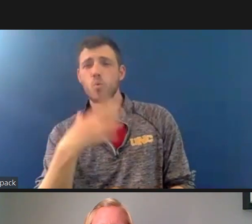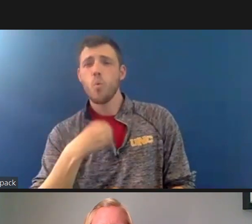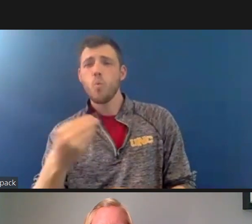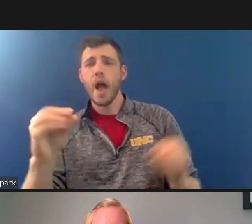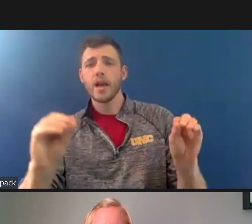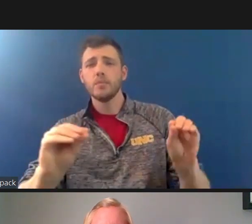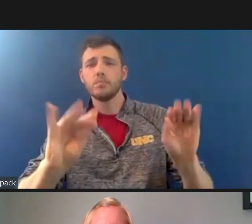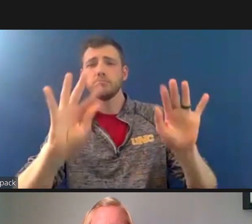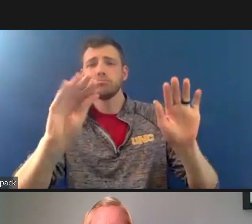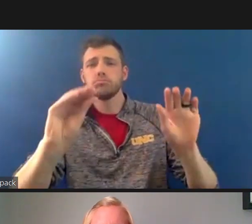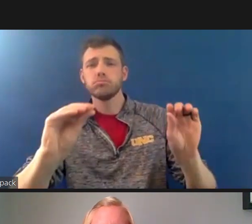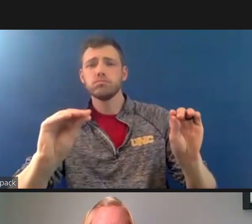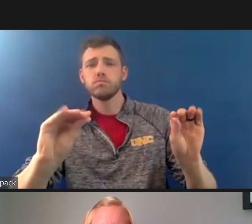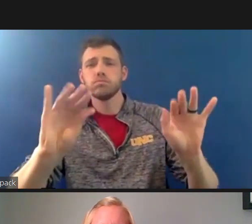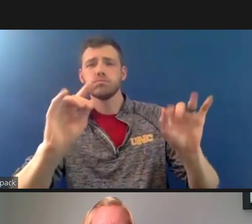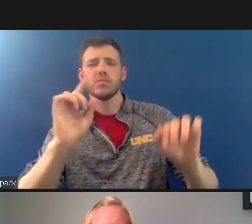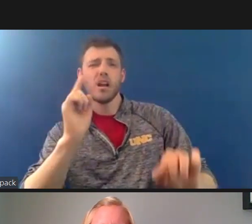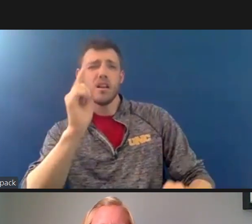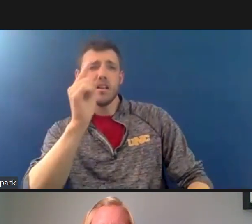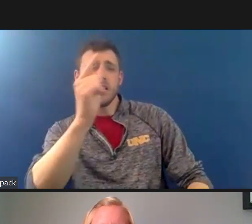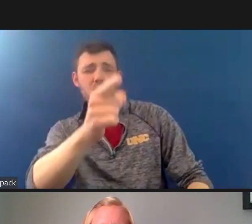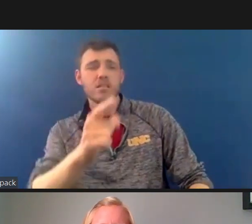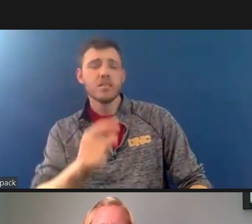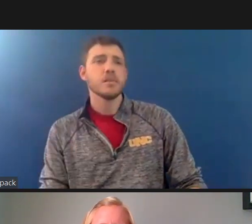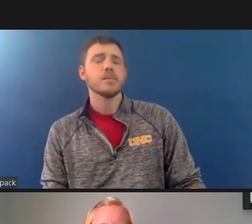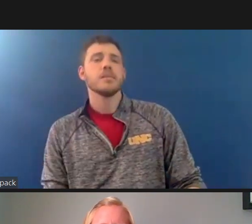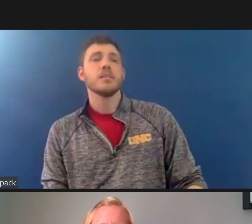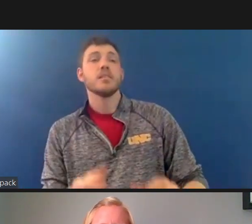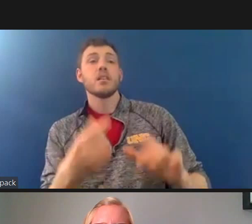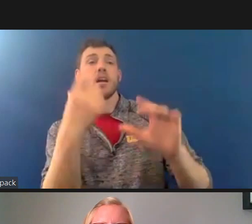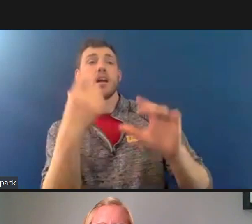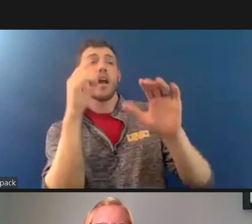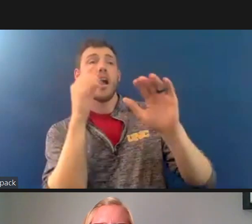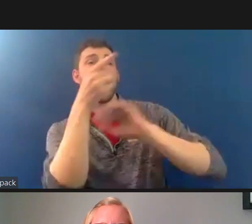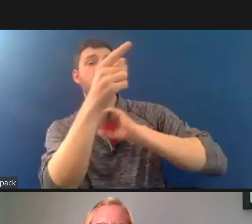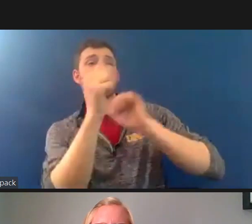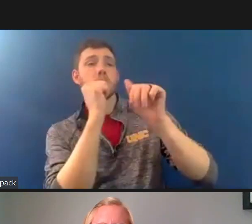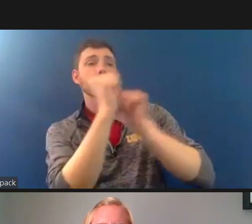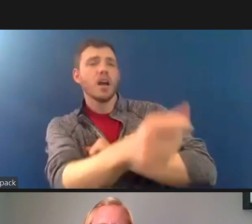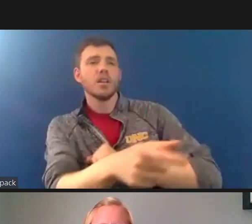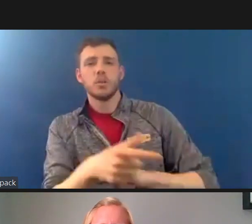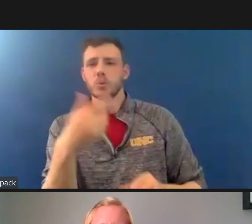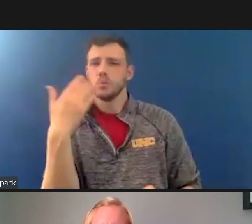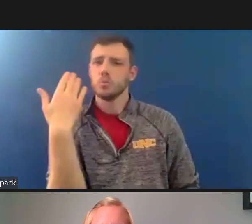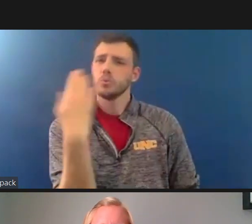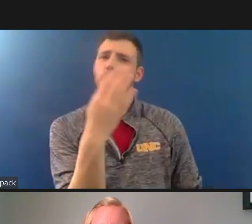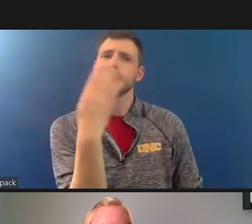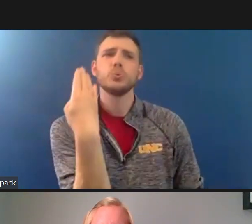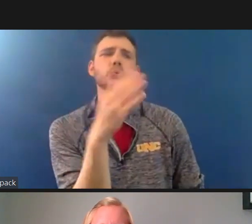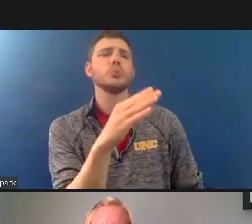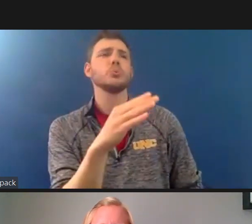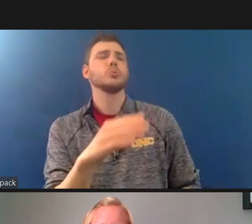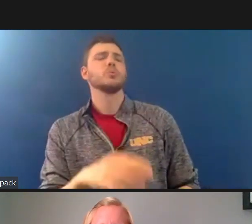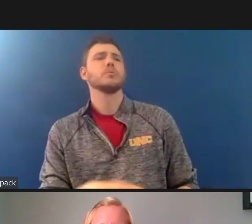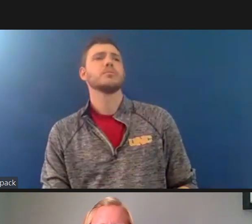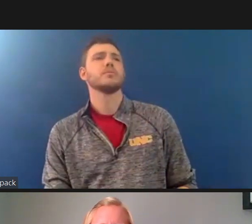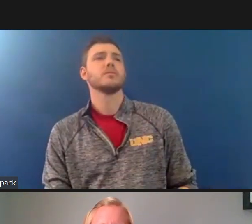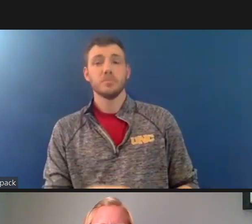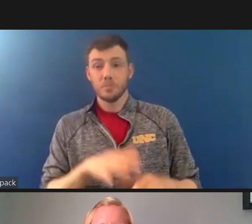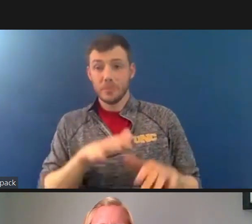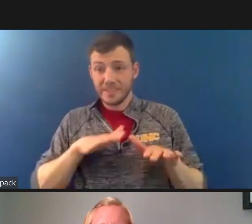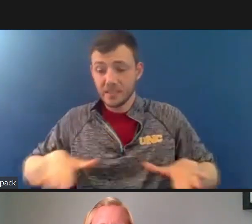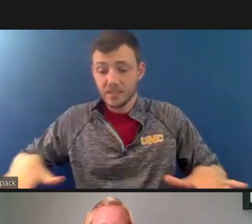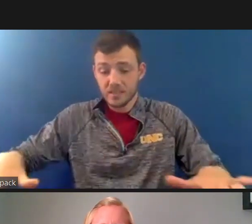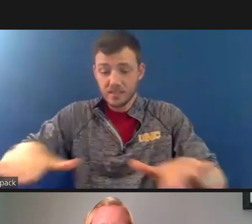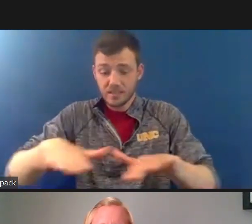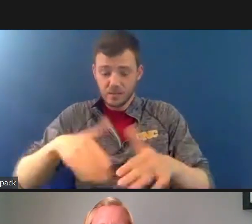was dark blue. Within the irregular arc of coral, the lagoon was still as a mountain lake, blue of all shades and